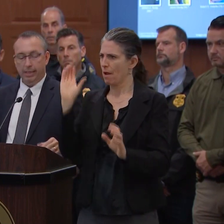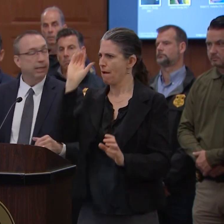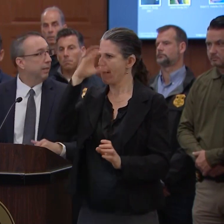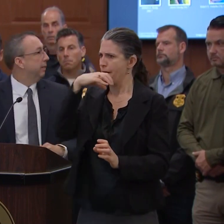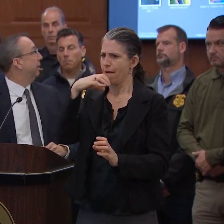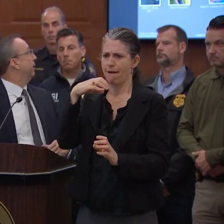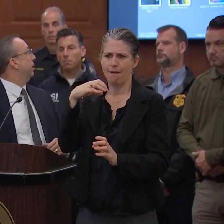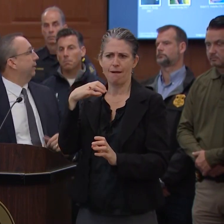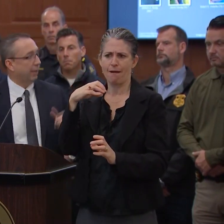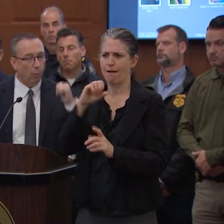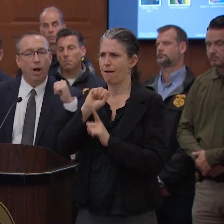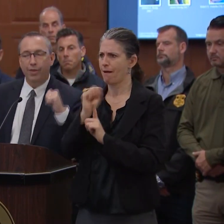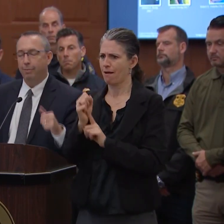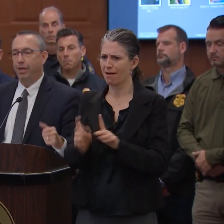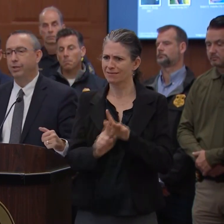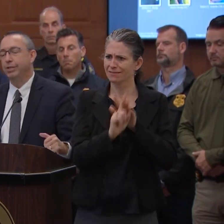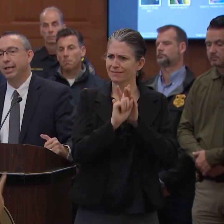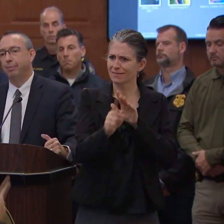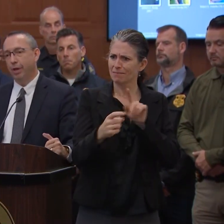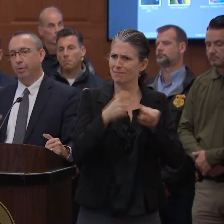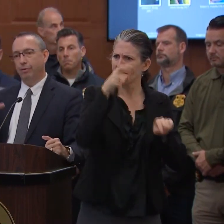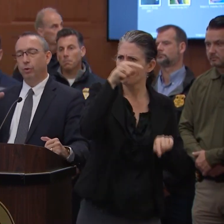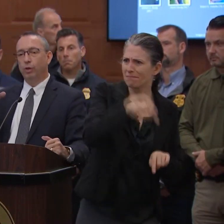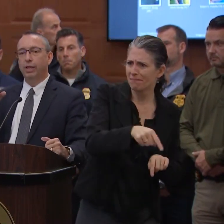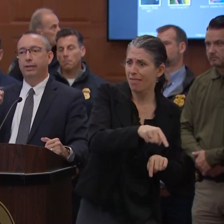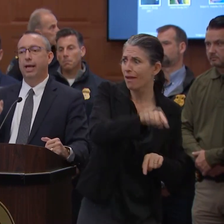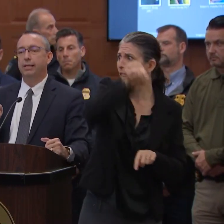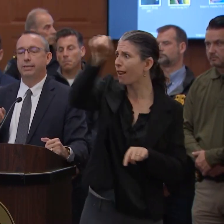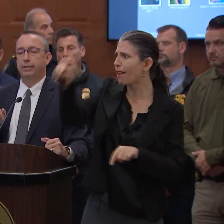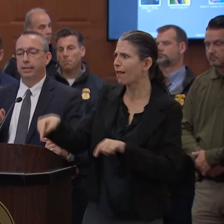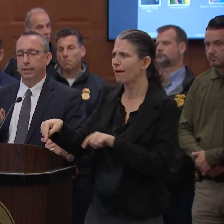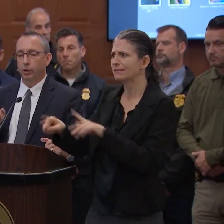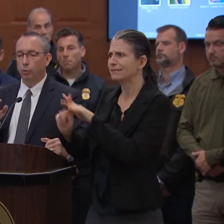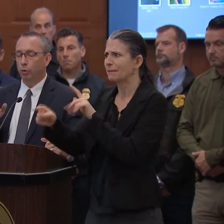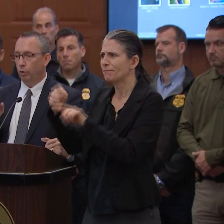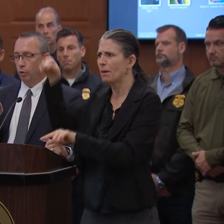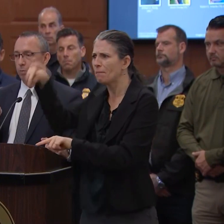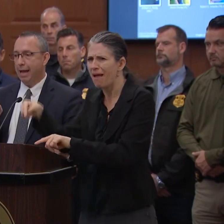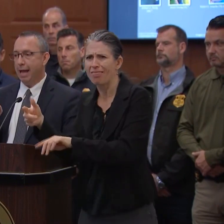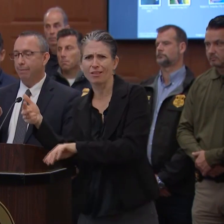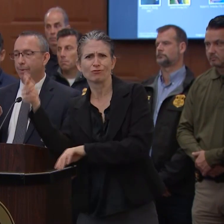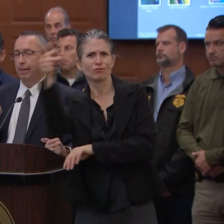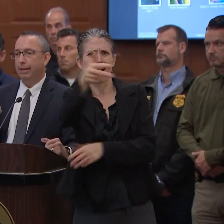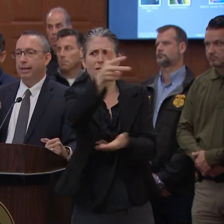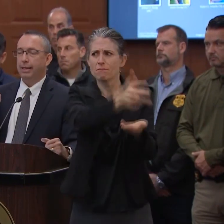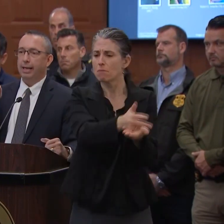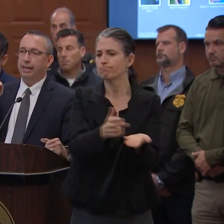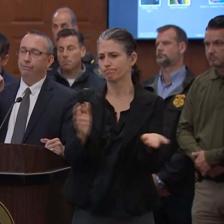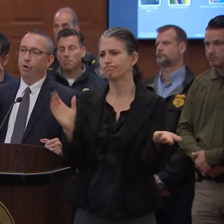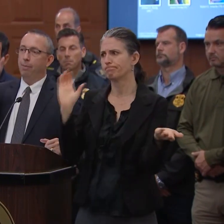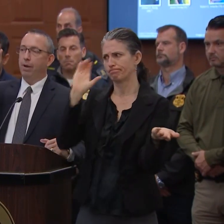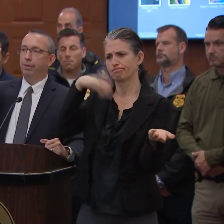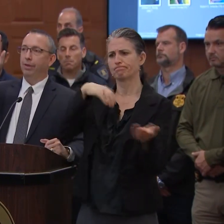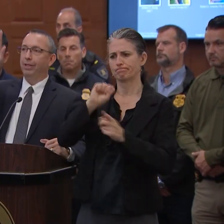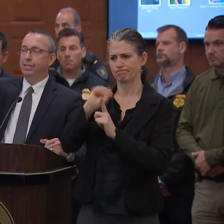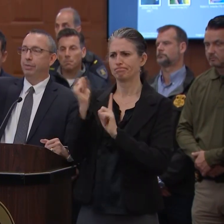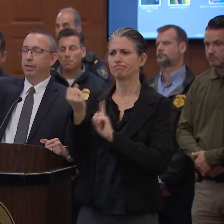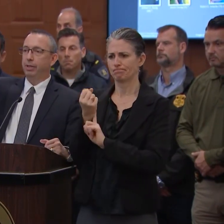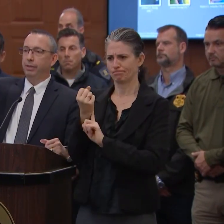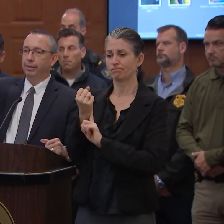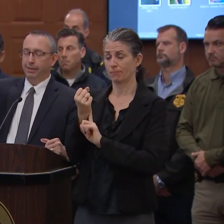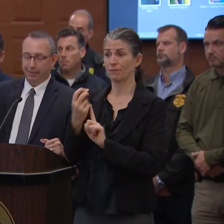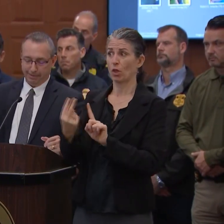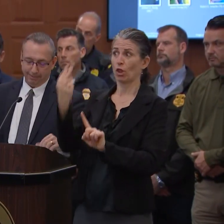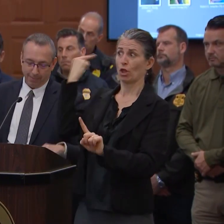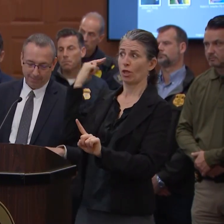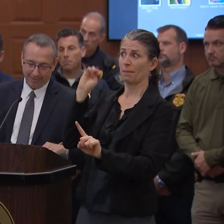else. I want that picture to stay up there, but if you looked at that Google map, from the